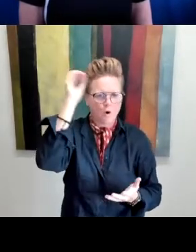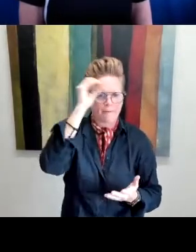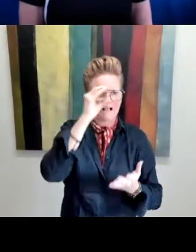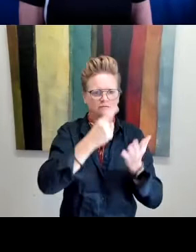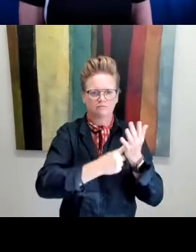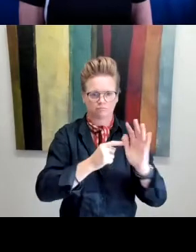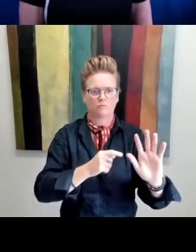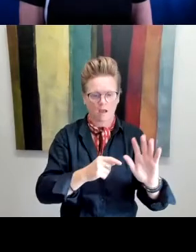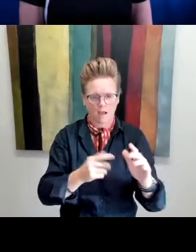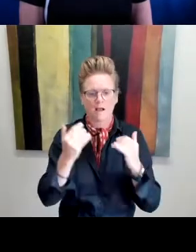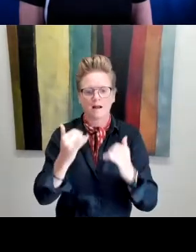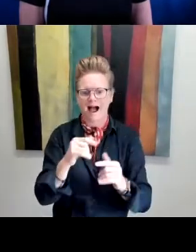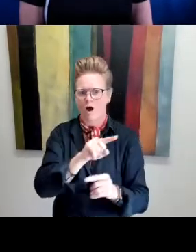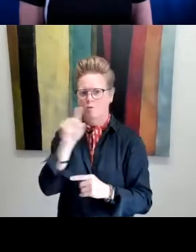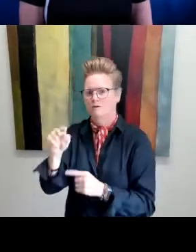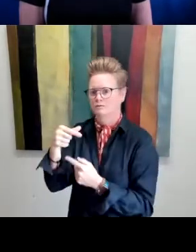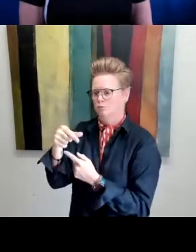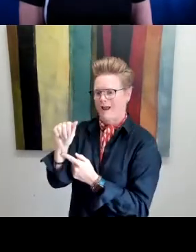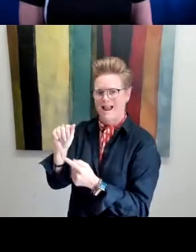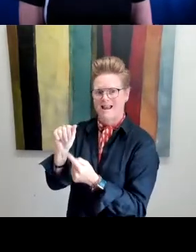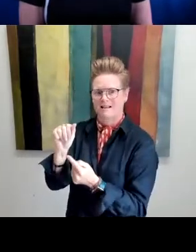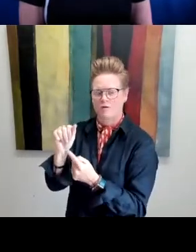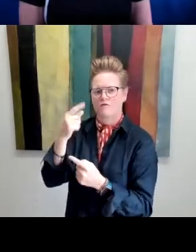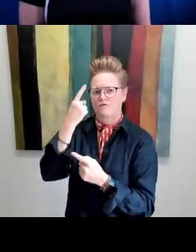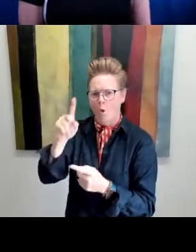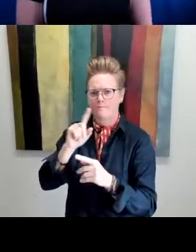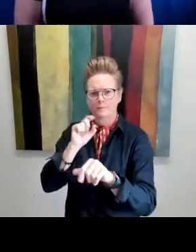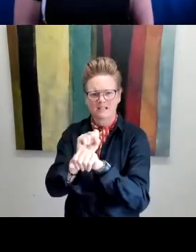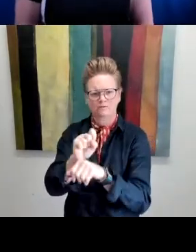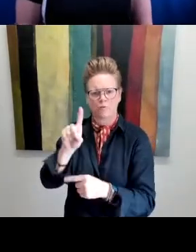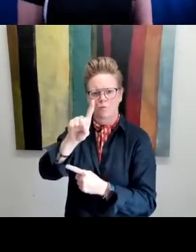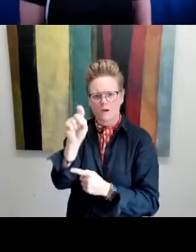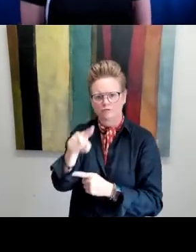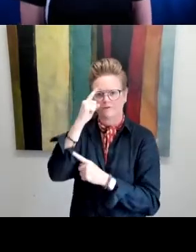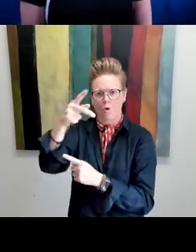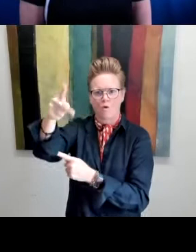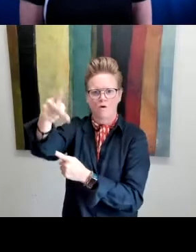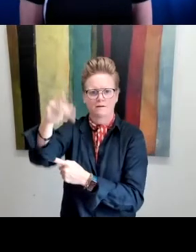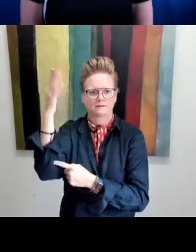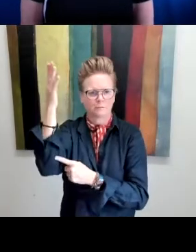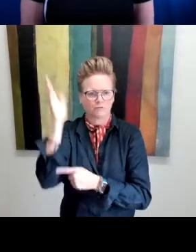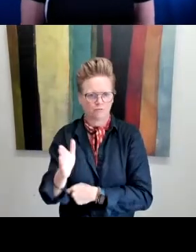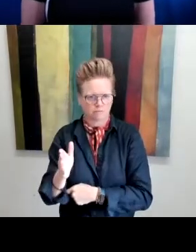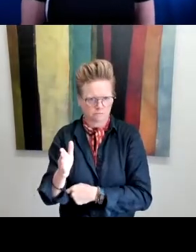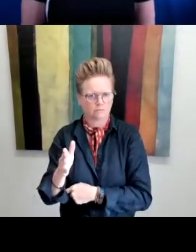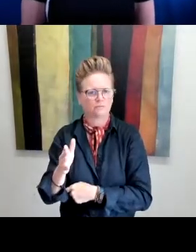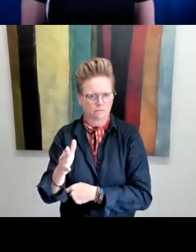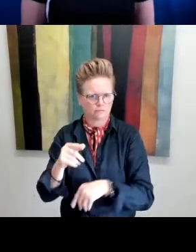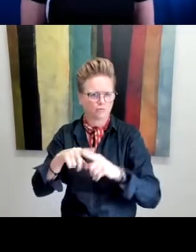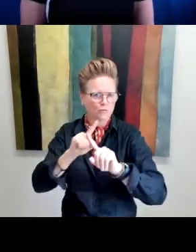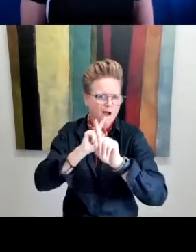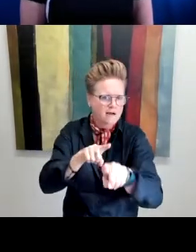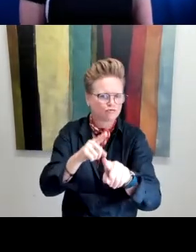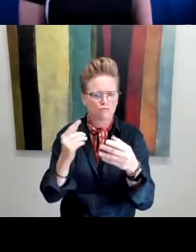feelings, thoughts, ideas, opinions, and then the Q&A is for questions specifically for